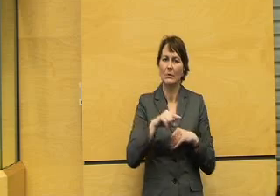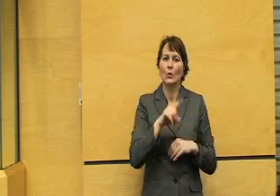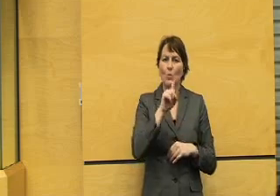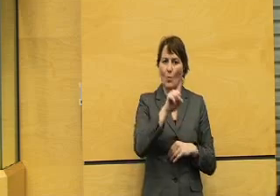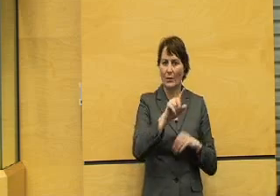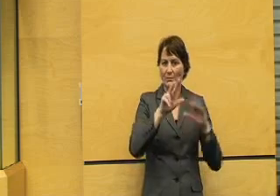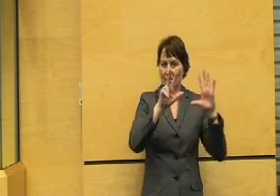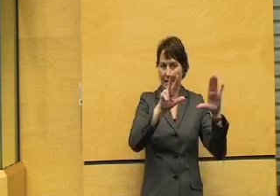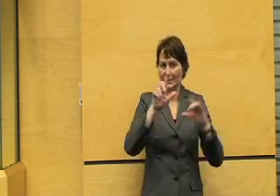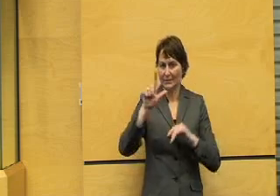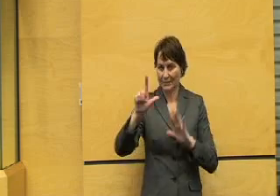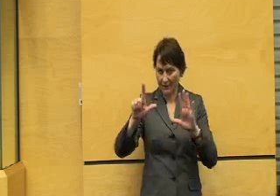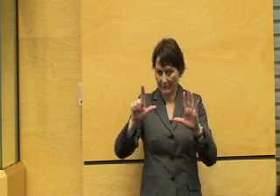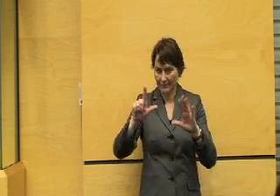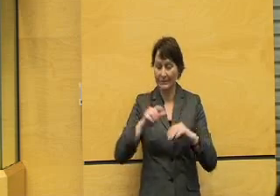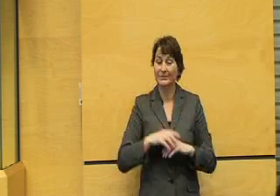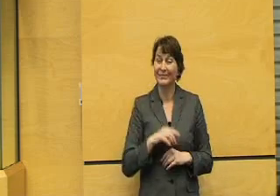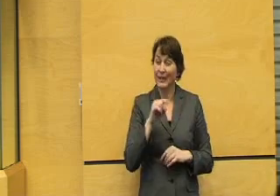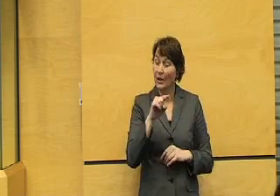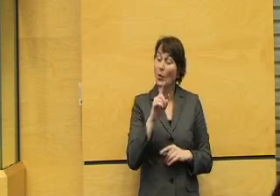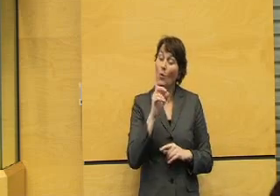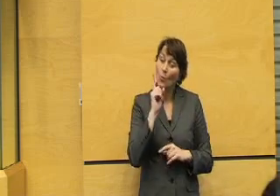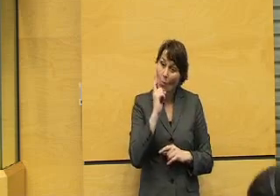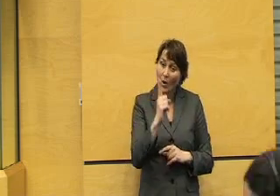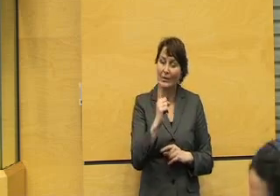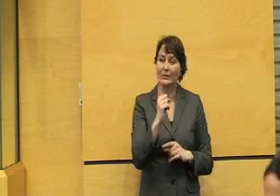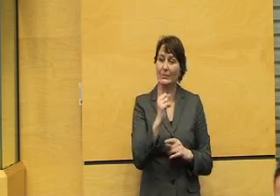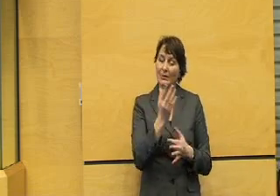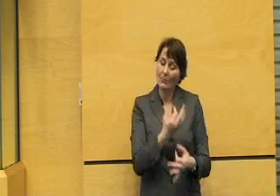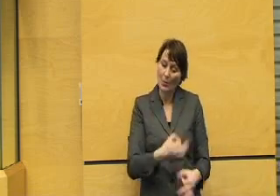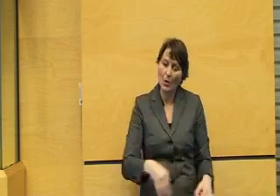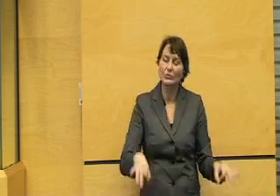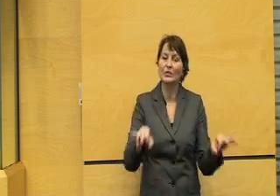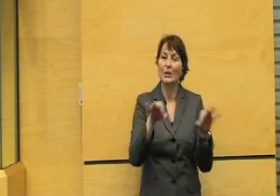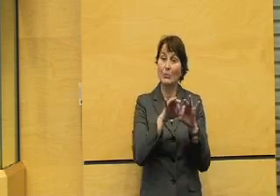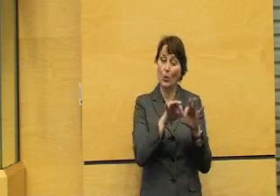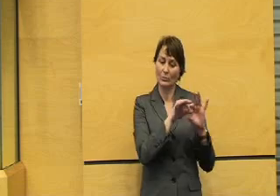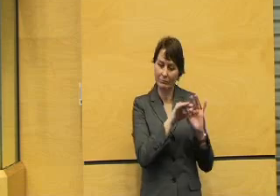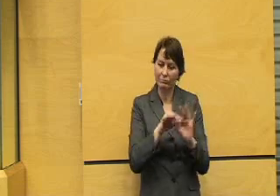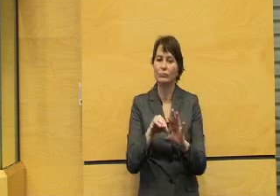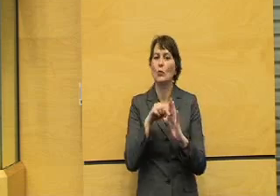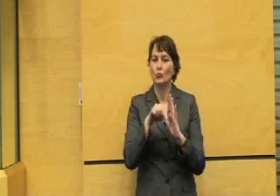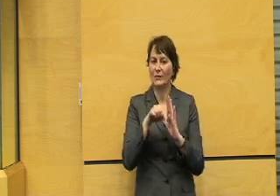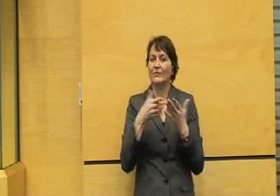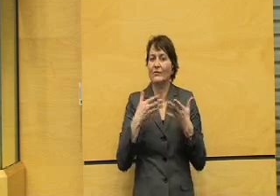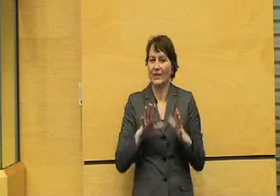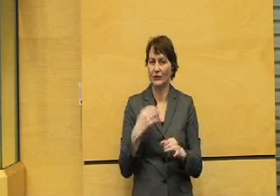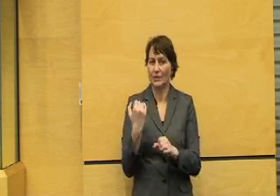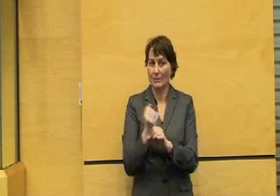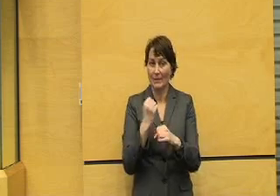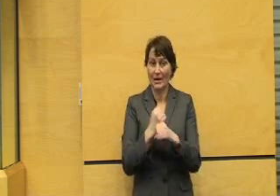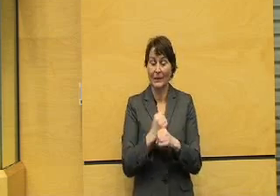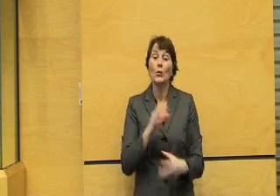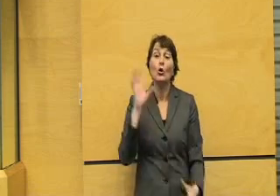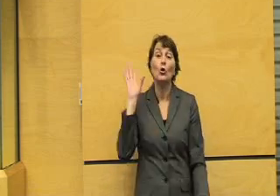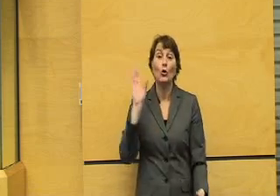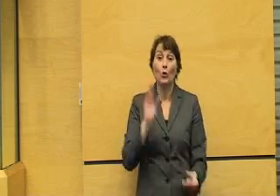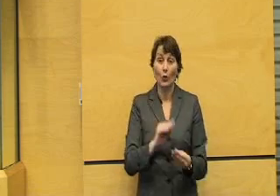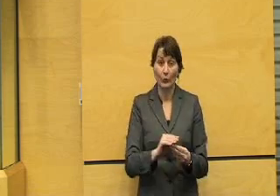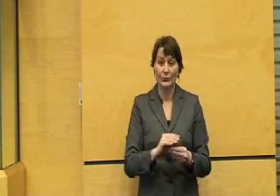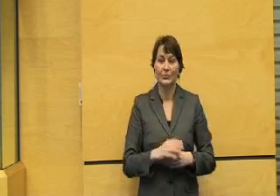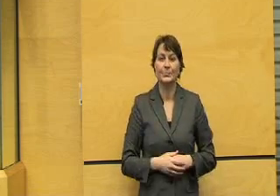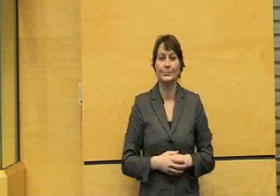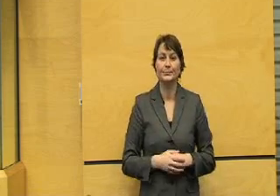187. This is one of the key endeavors made in this regard. In conclusion, we wish